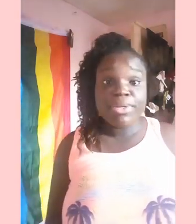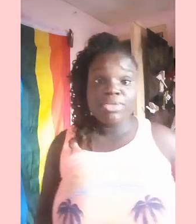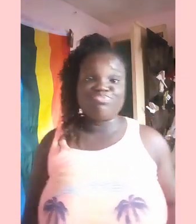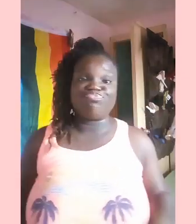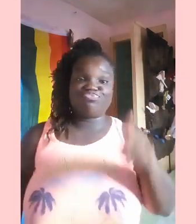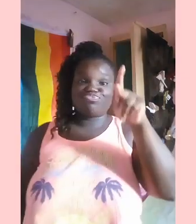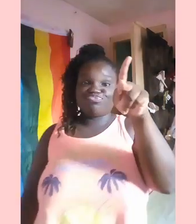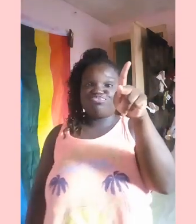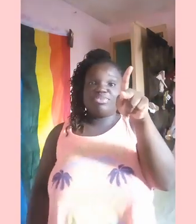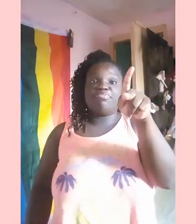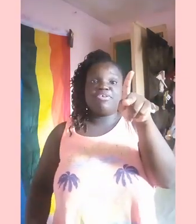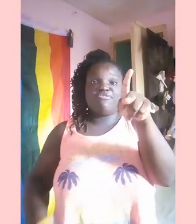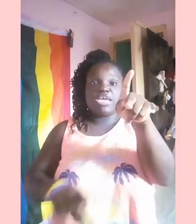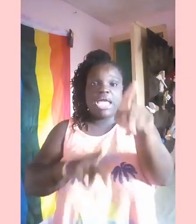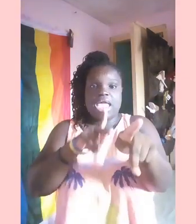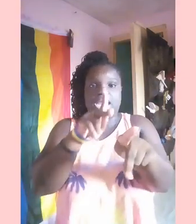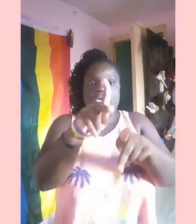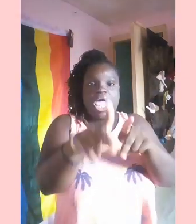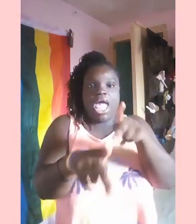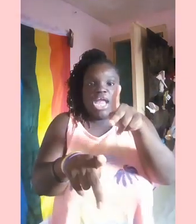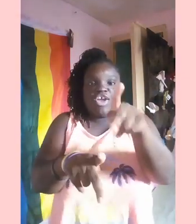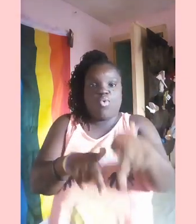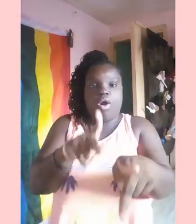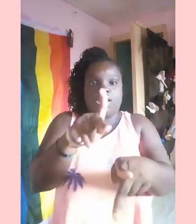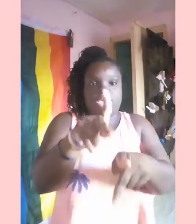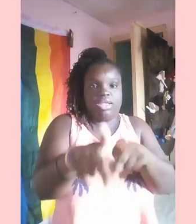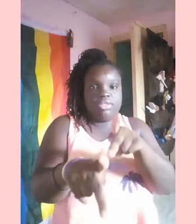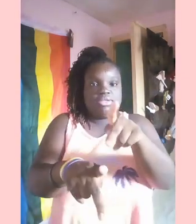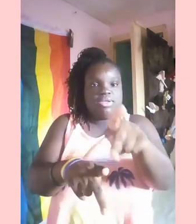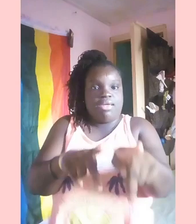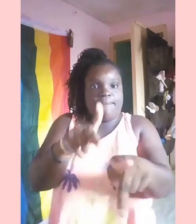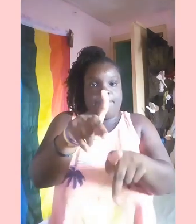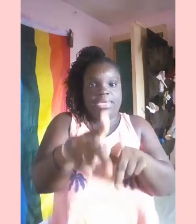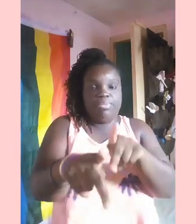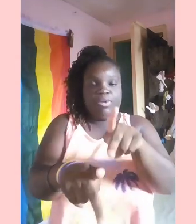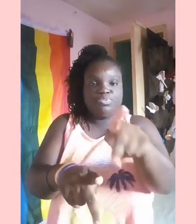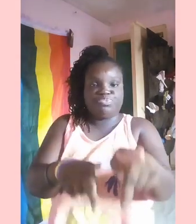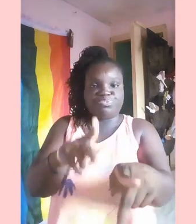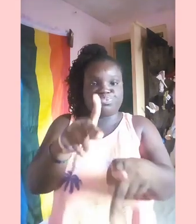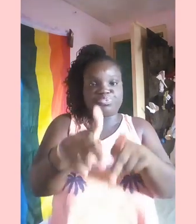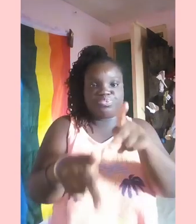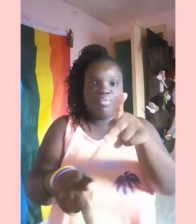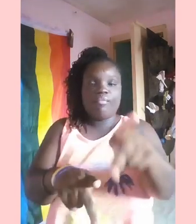People, the P finger again, and they're walking. People.